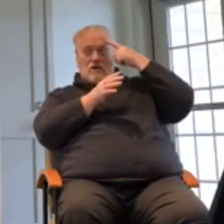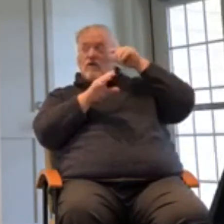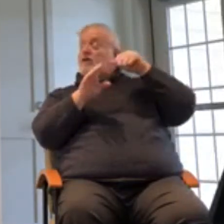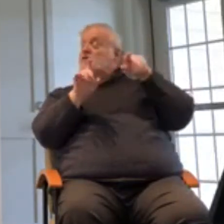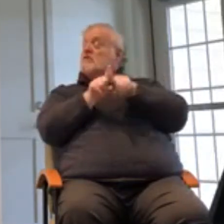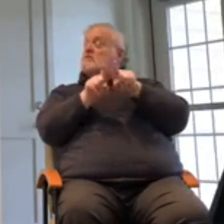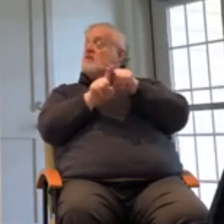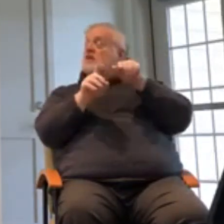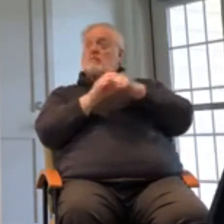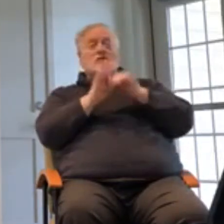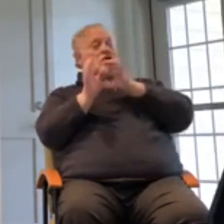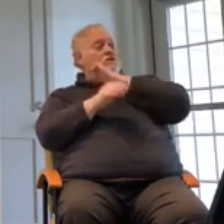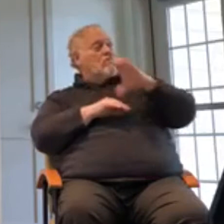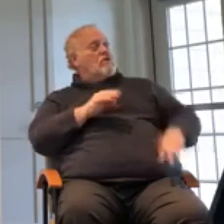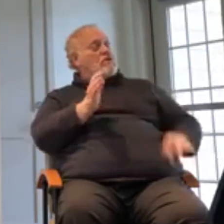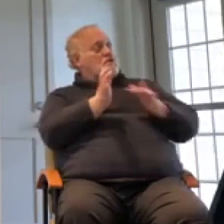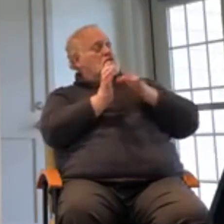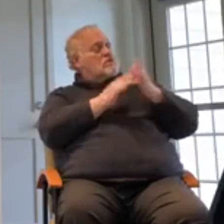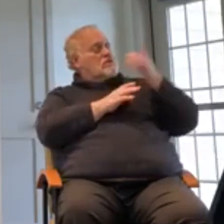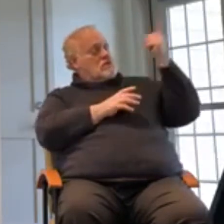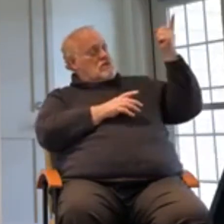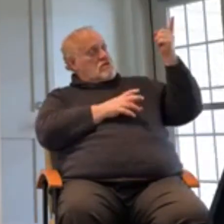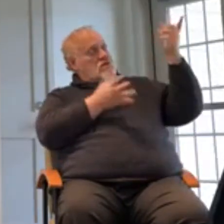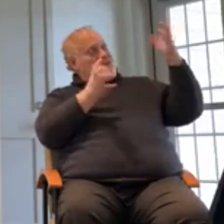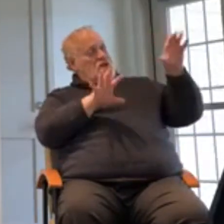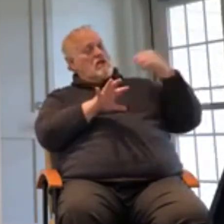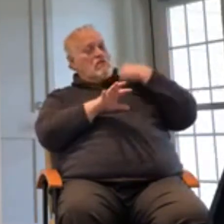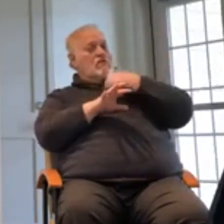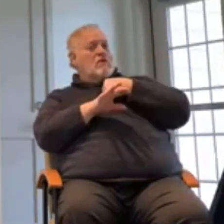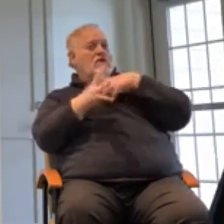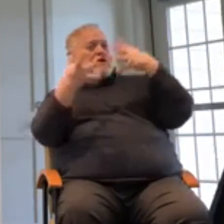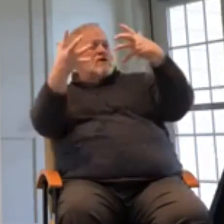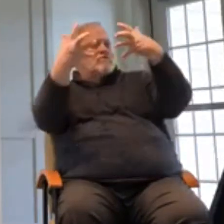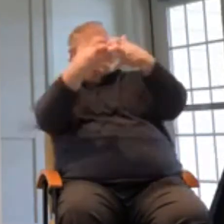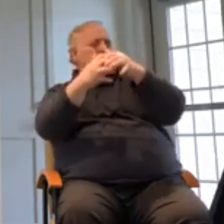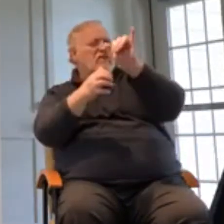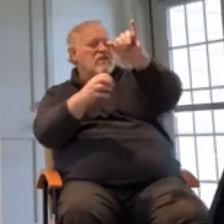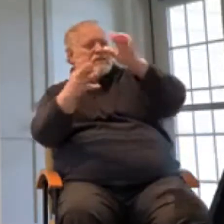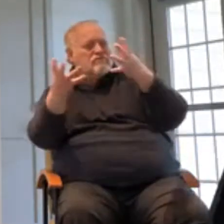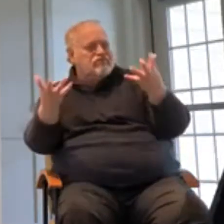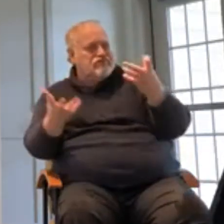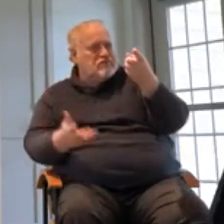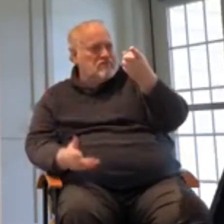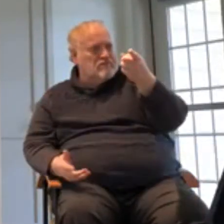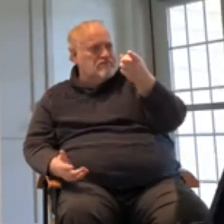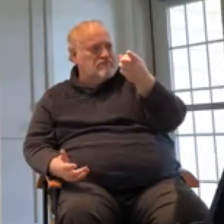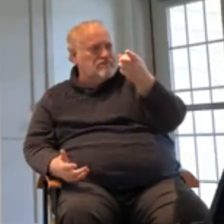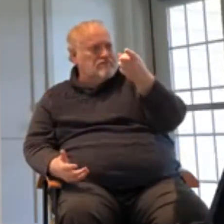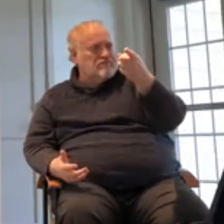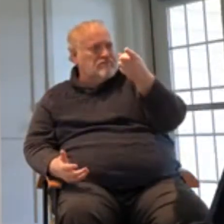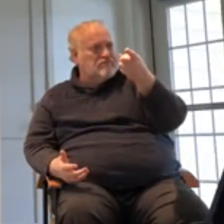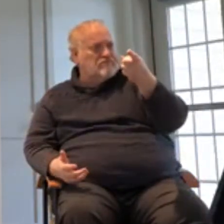in Christ Jesus. Listen, he doesn't want us to get mixed up in this stuff.